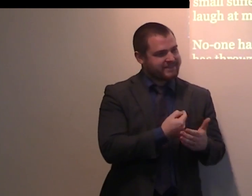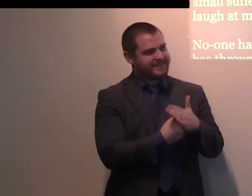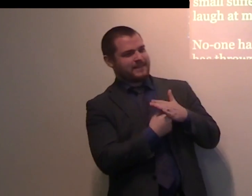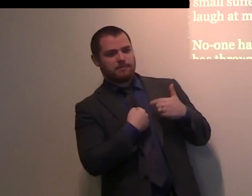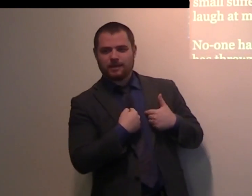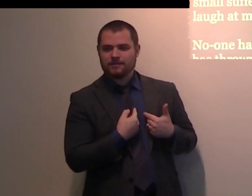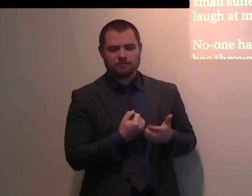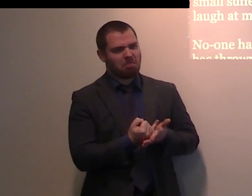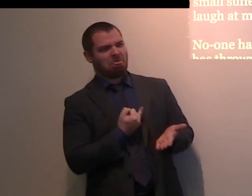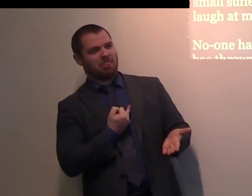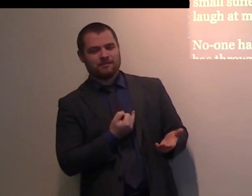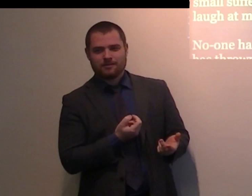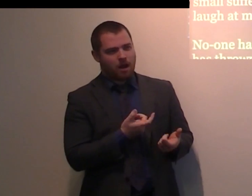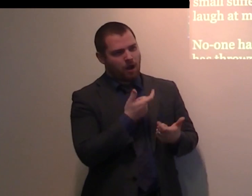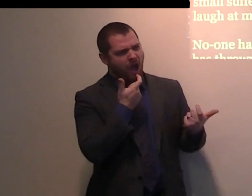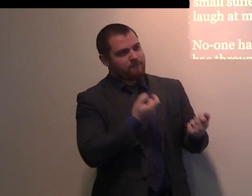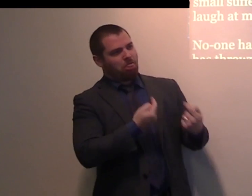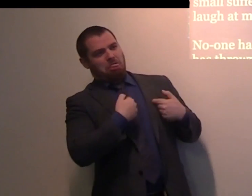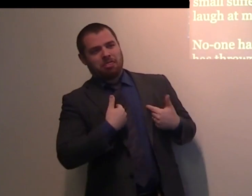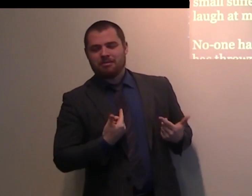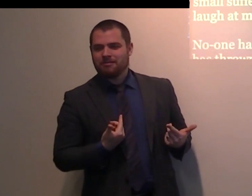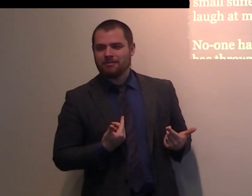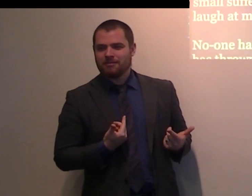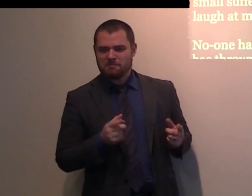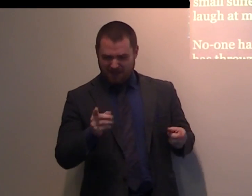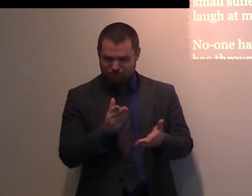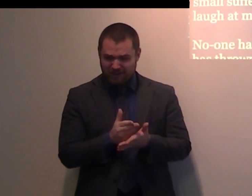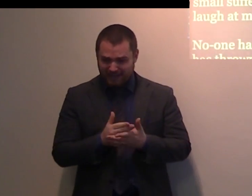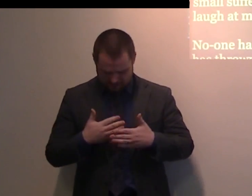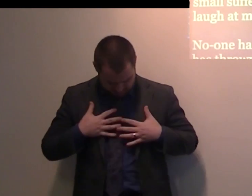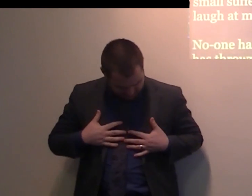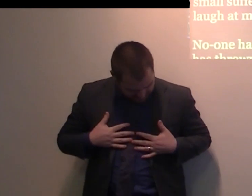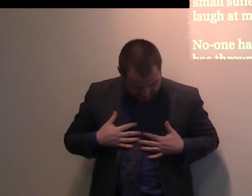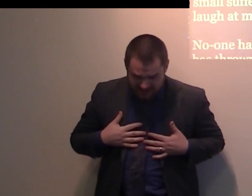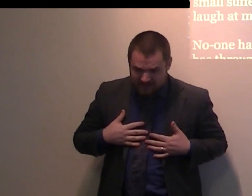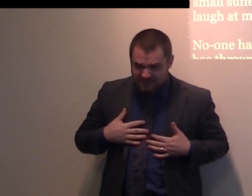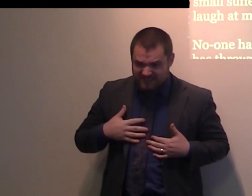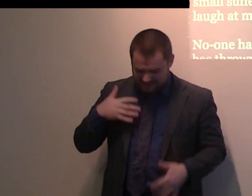me or laugh at me, but my suffering is not big.